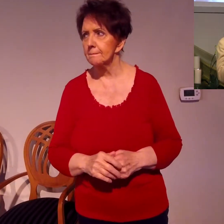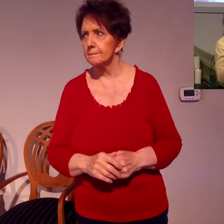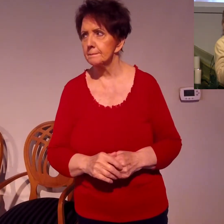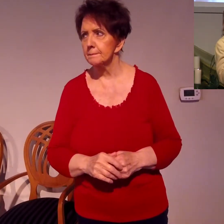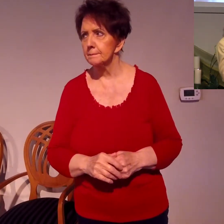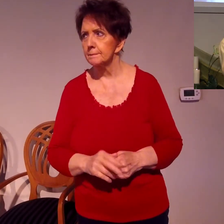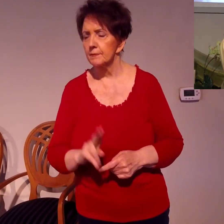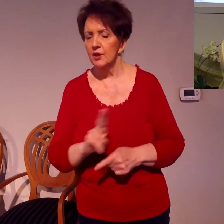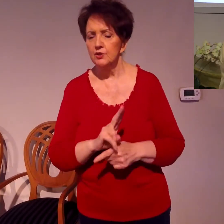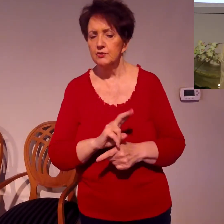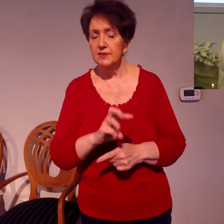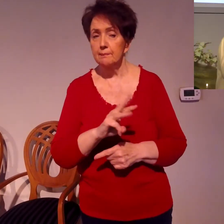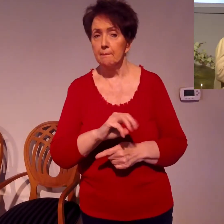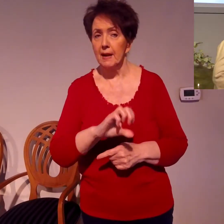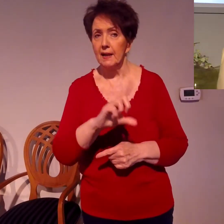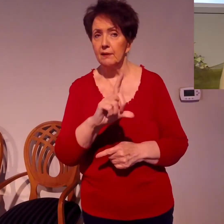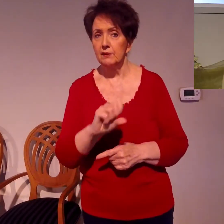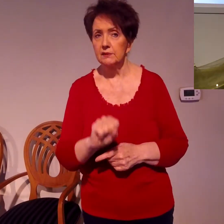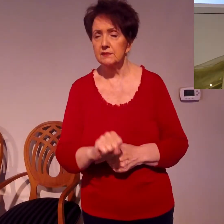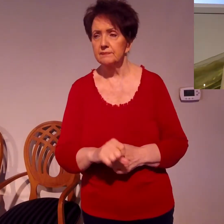Using miles even.